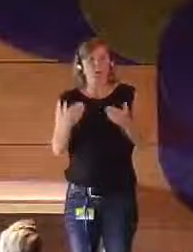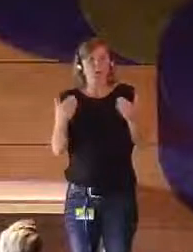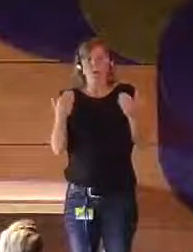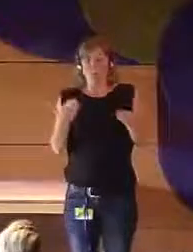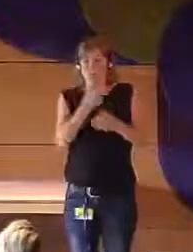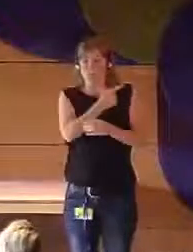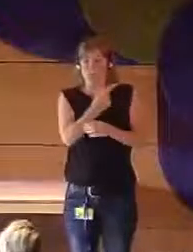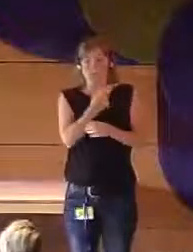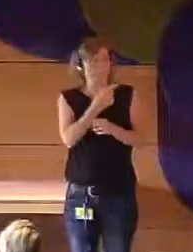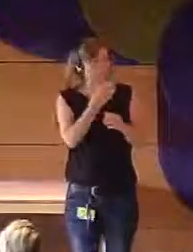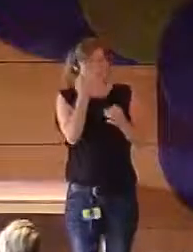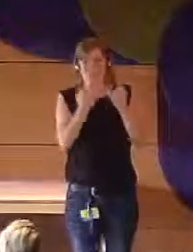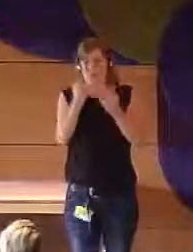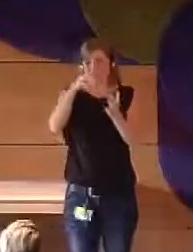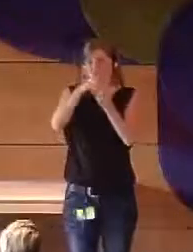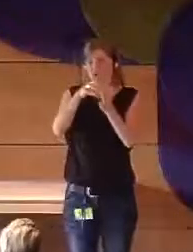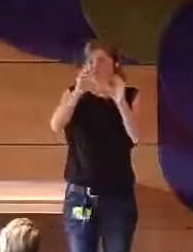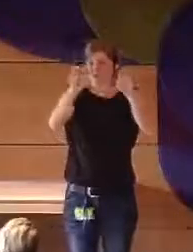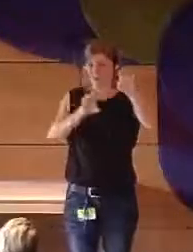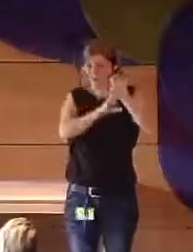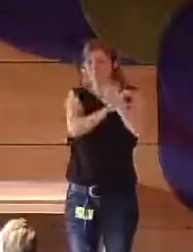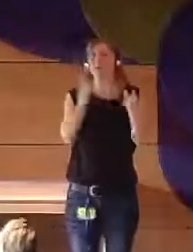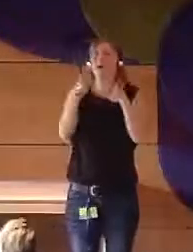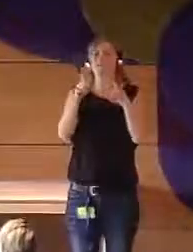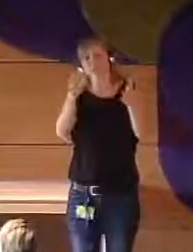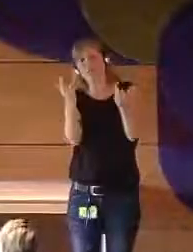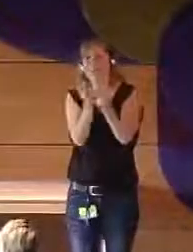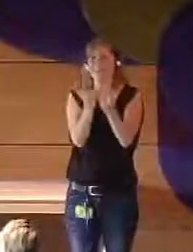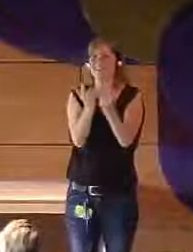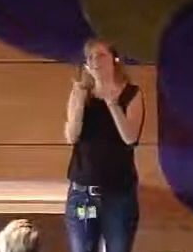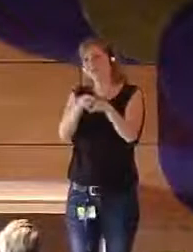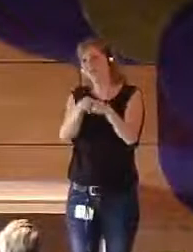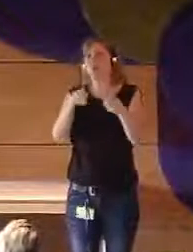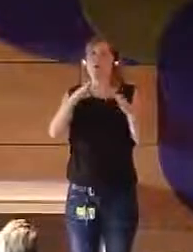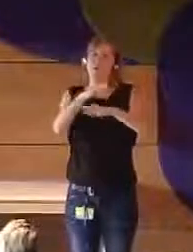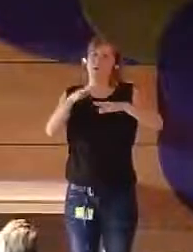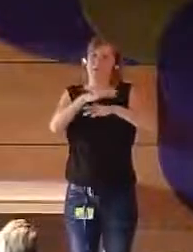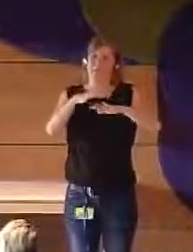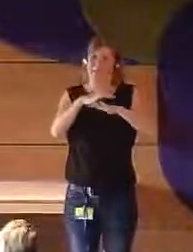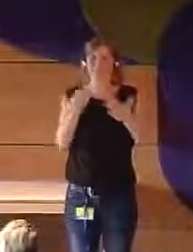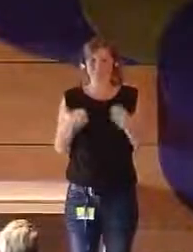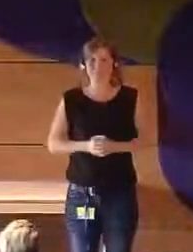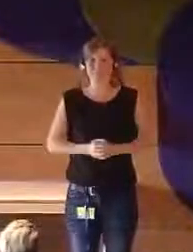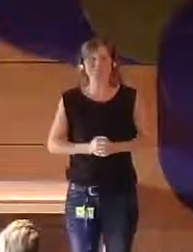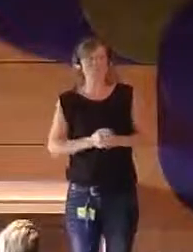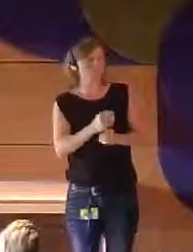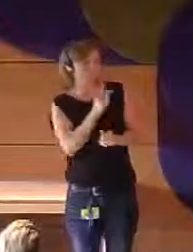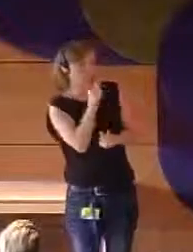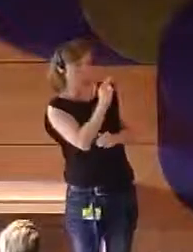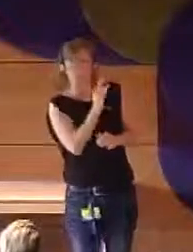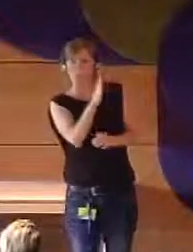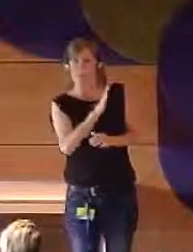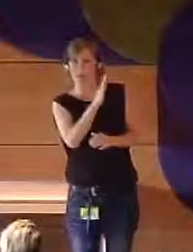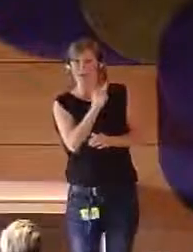Ruhr, historically. And around here we have about